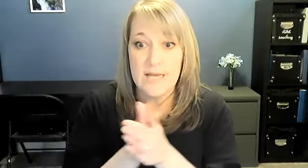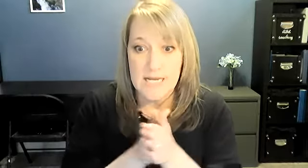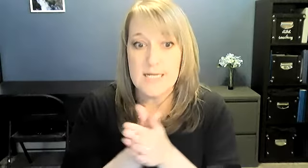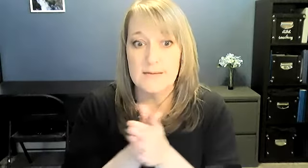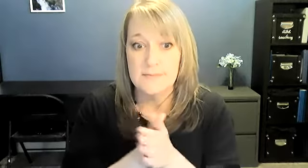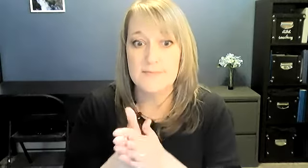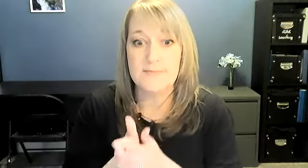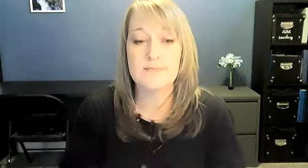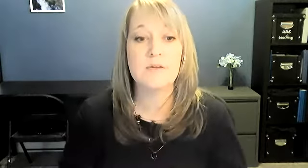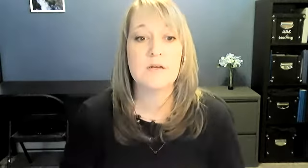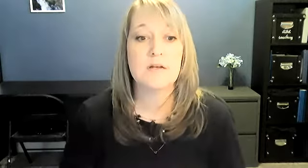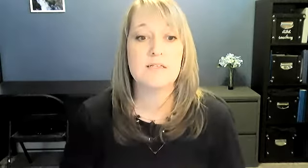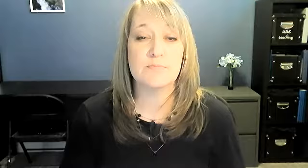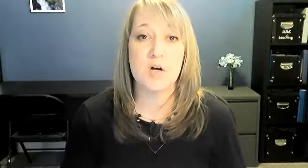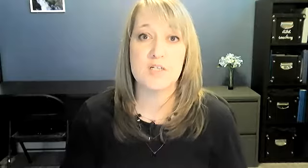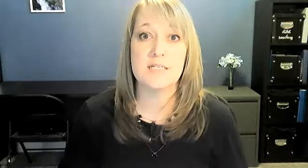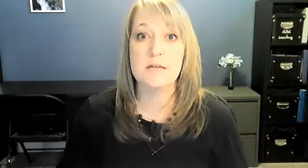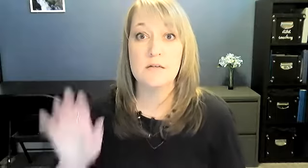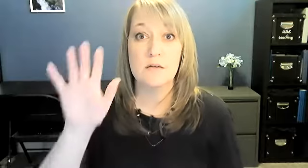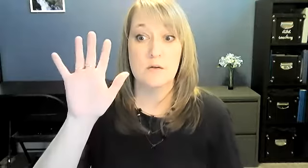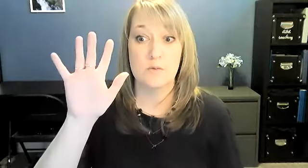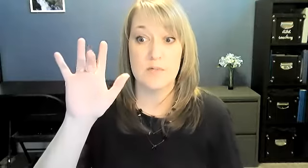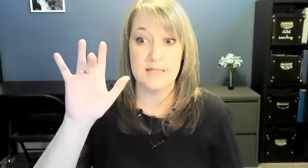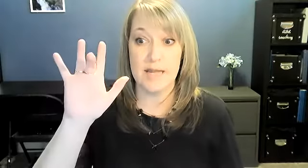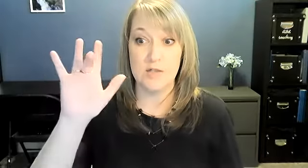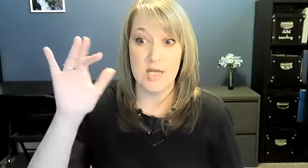Motivated. Smart. What's up hand shape?